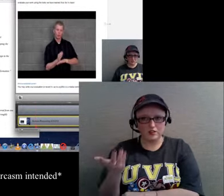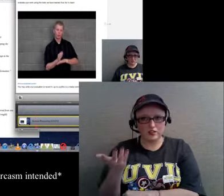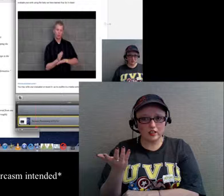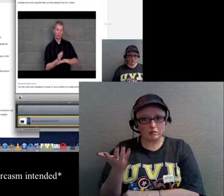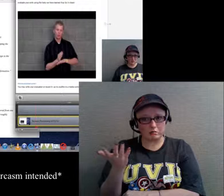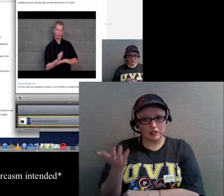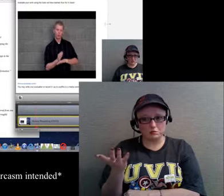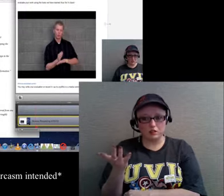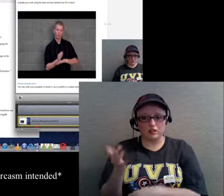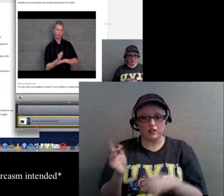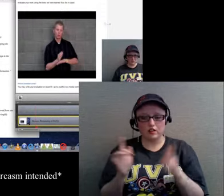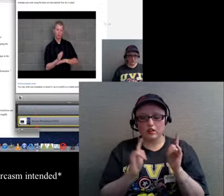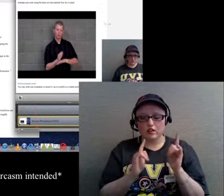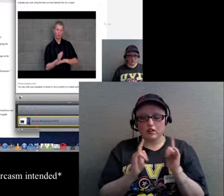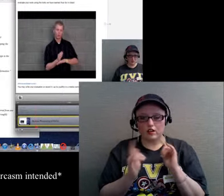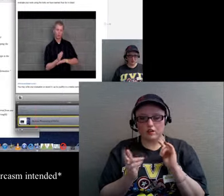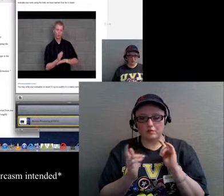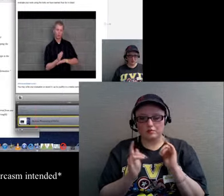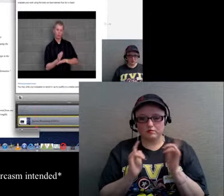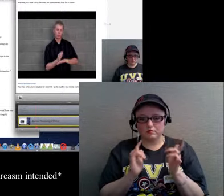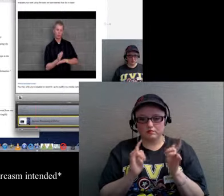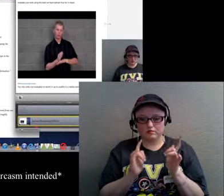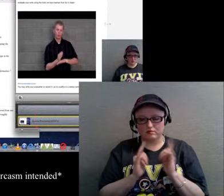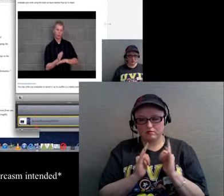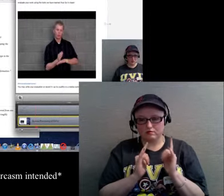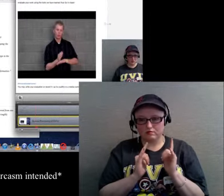Okay, missed like the best part there.